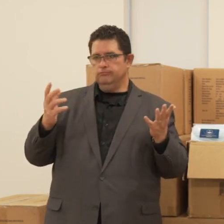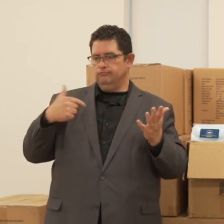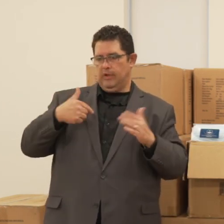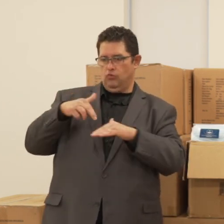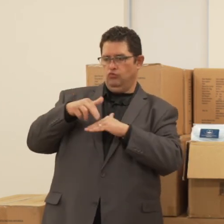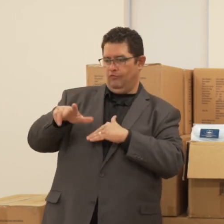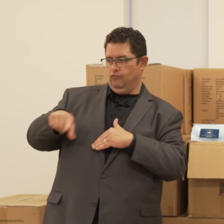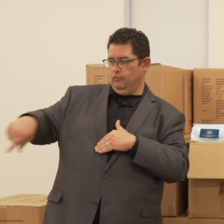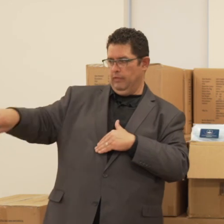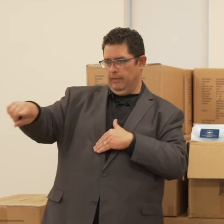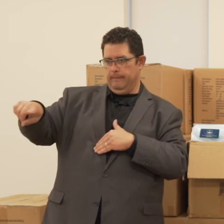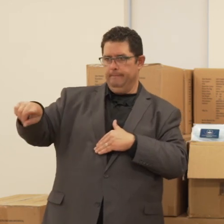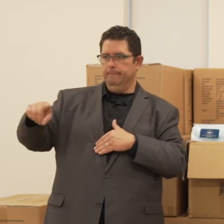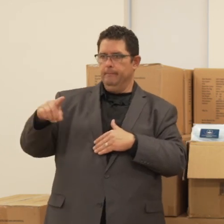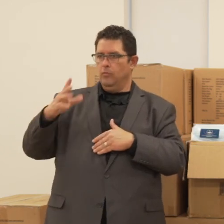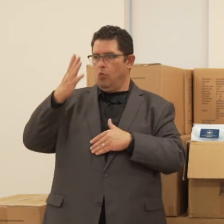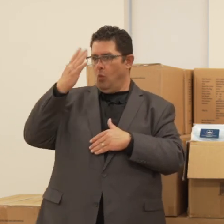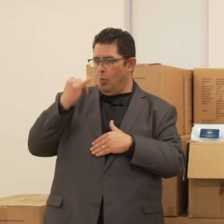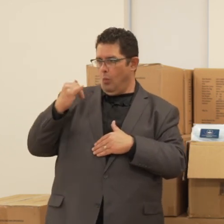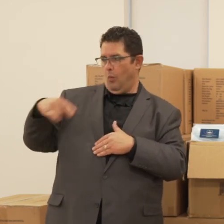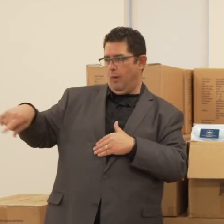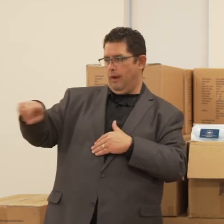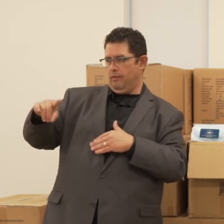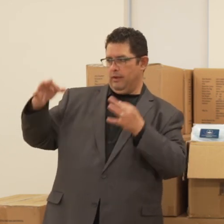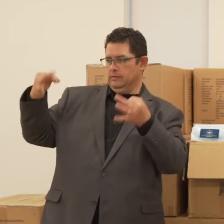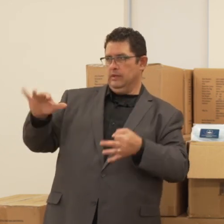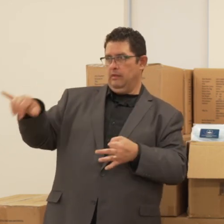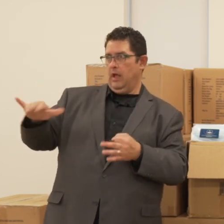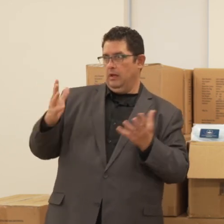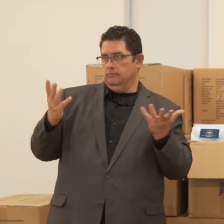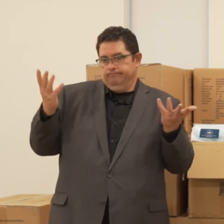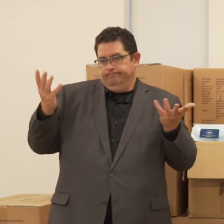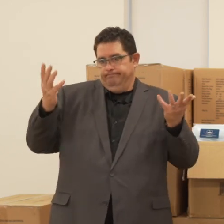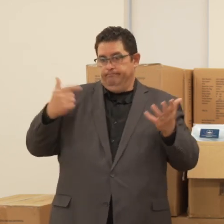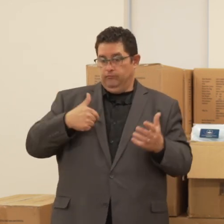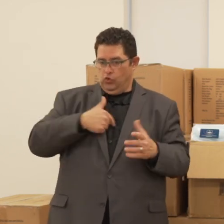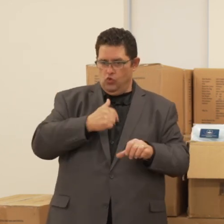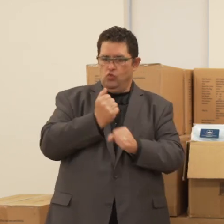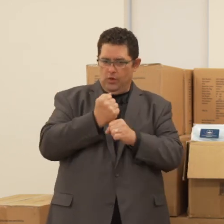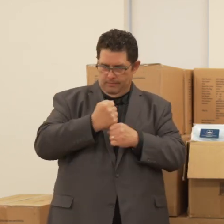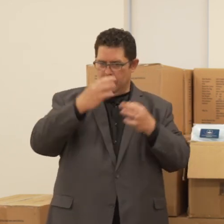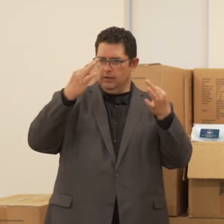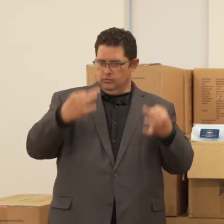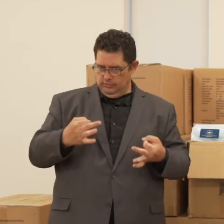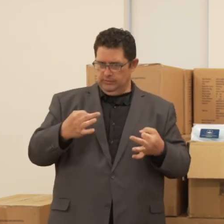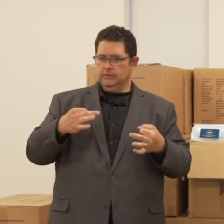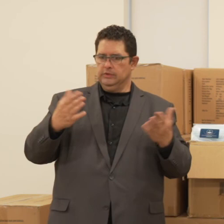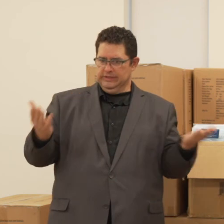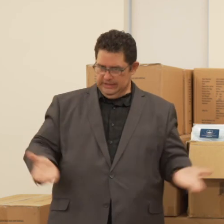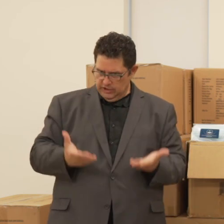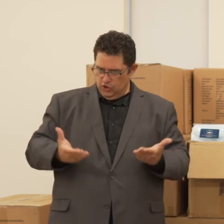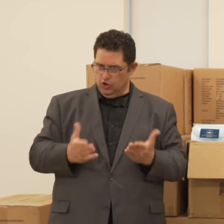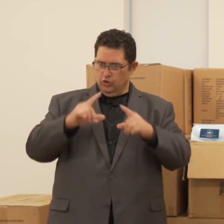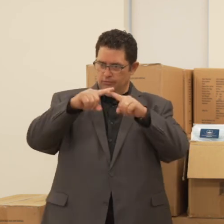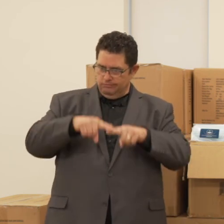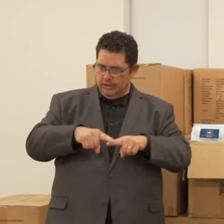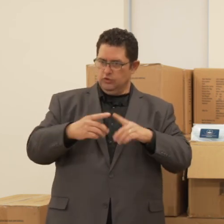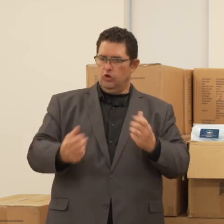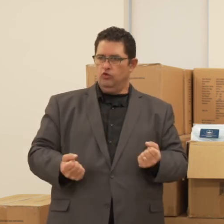refer you to them as why they made the choices that they did. But we make the choices here in St. Louis County based on the